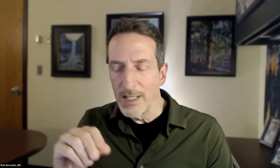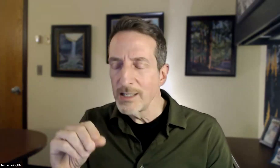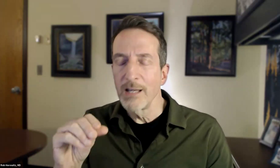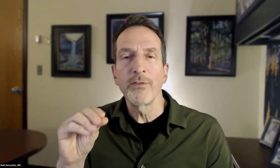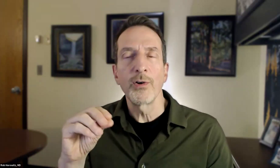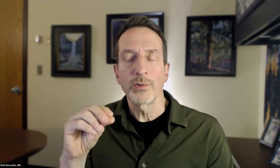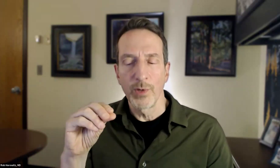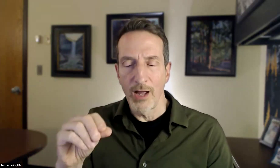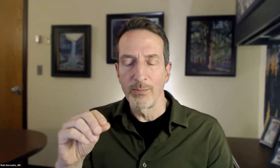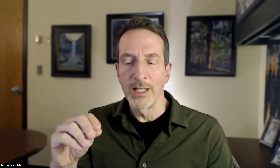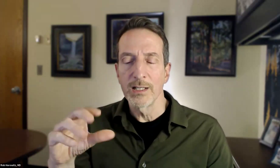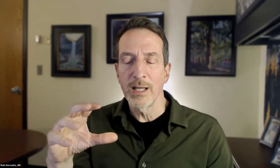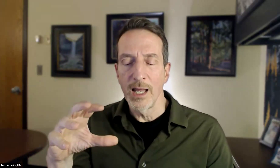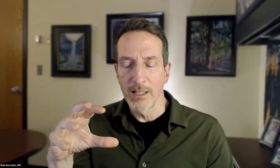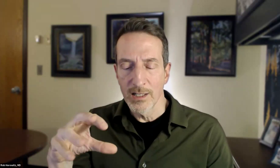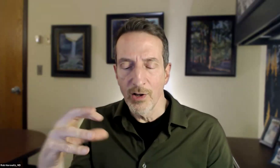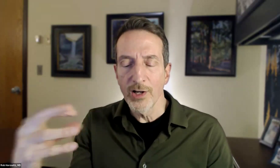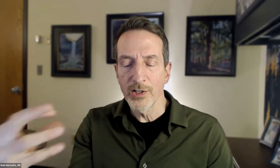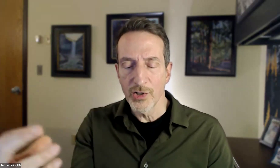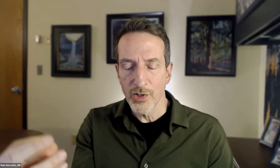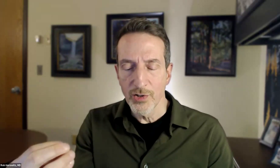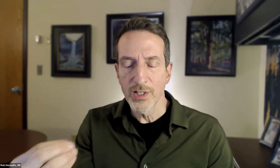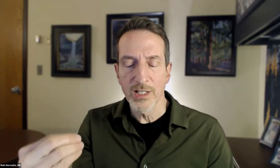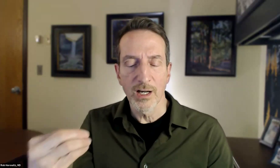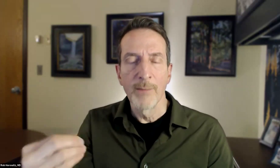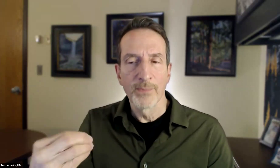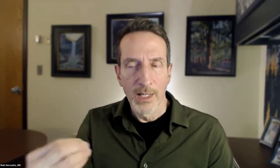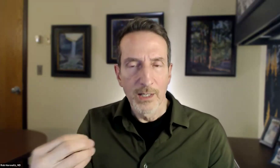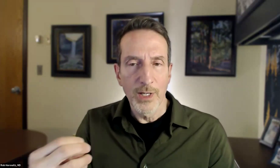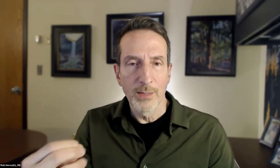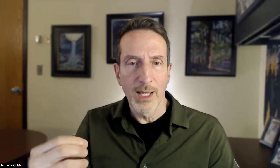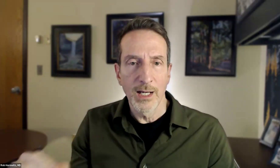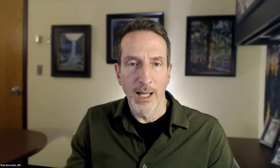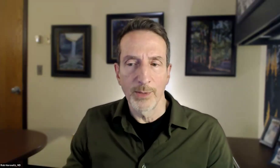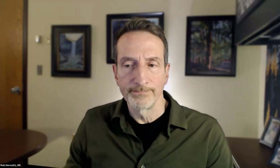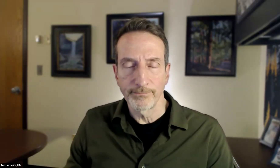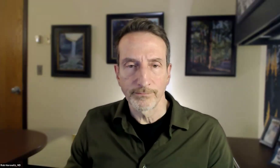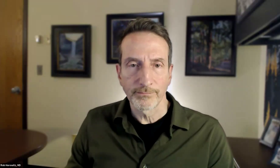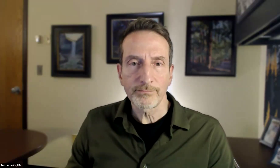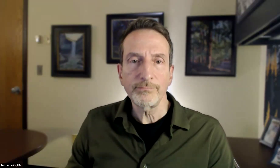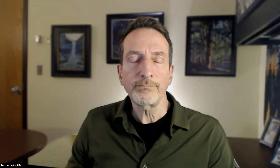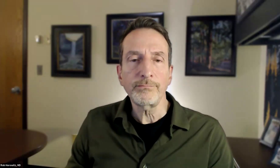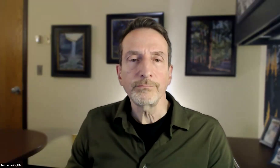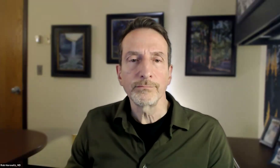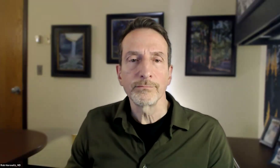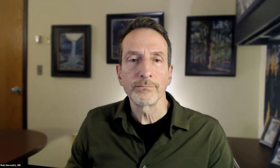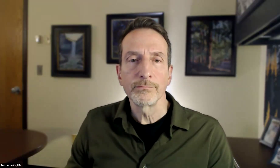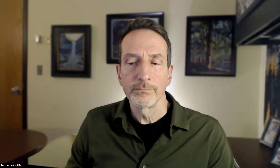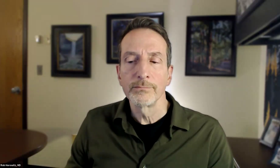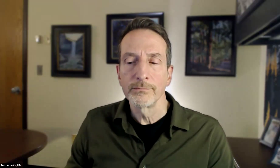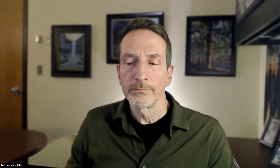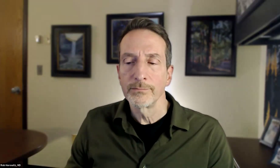with means and folks without means, and as long as insurance is there, we can make it happen.